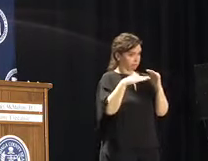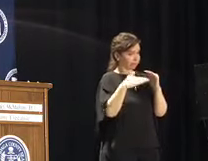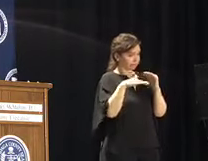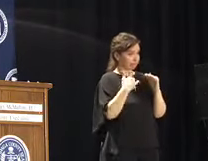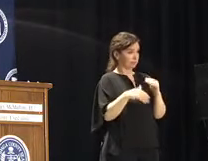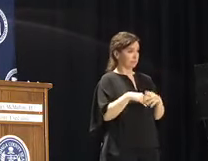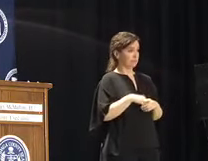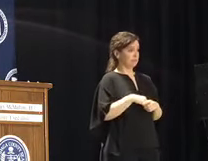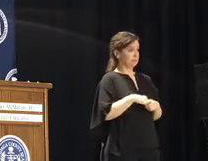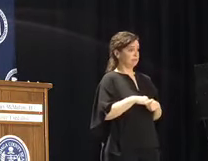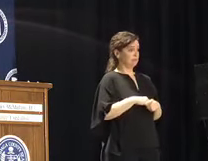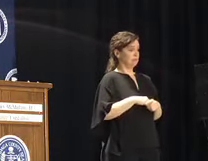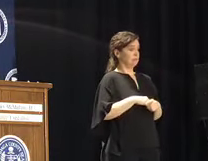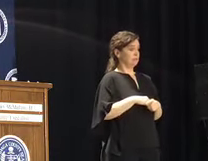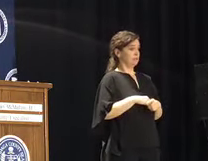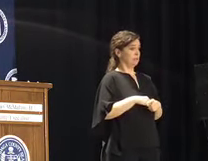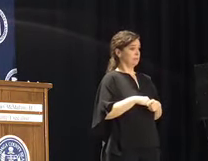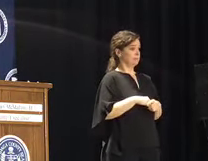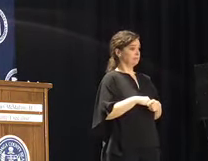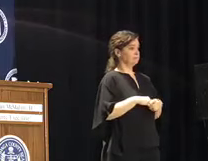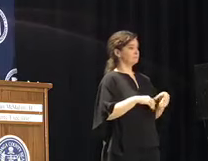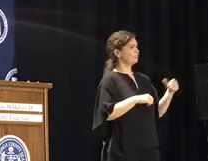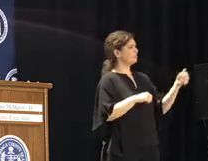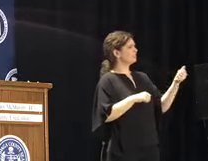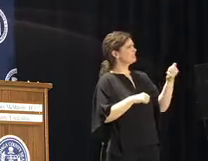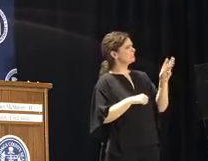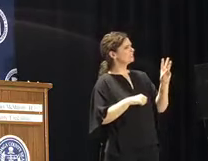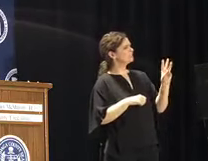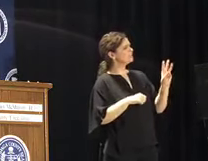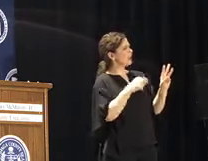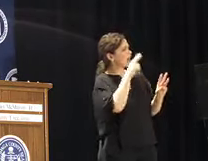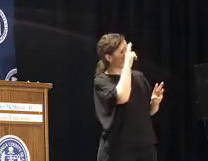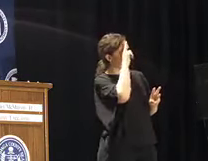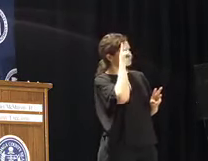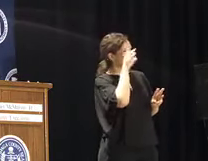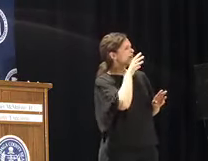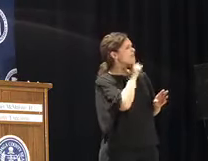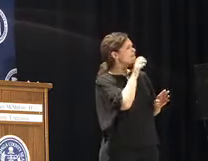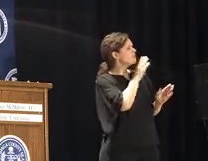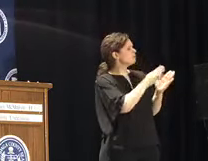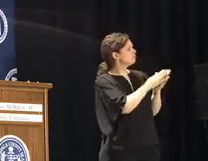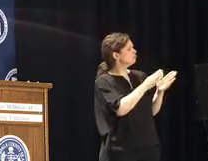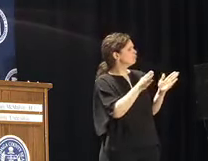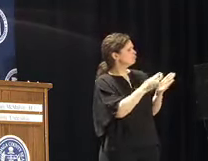hospital, do you have any demographic breakdowns of that? I don't.